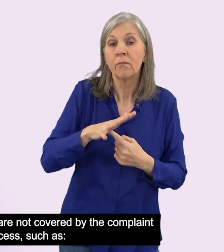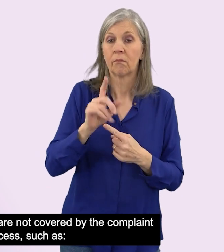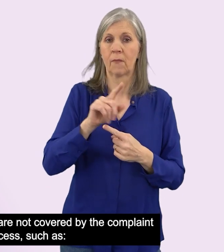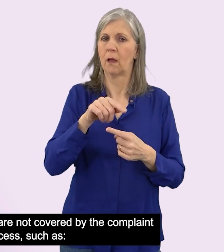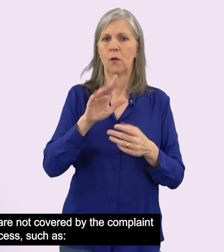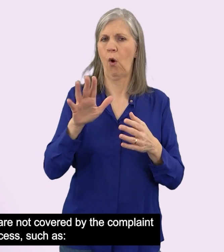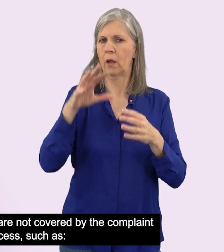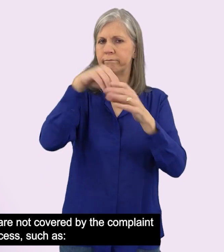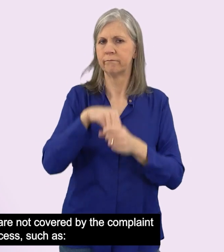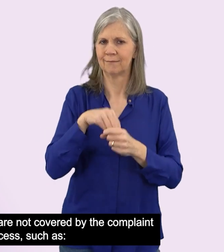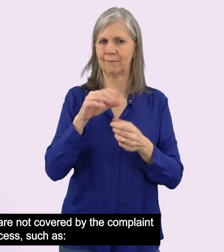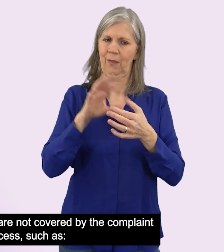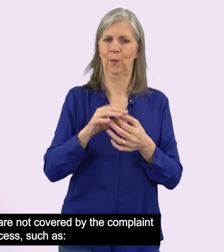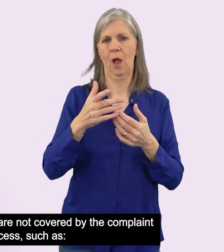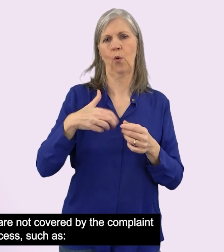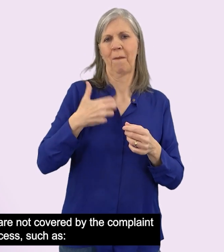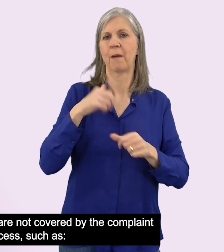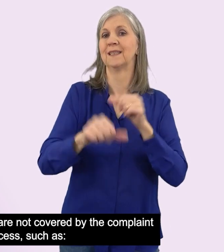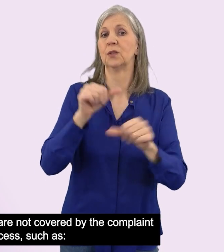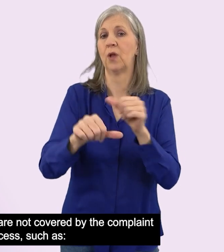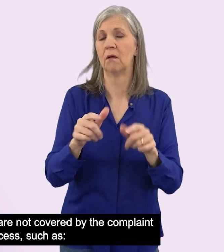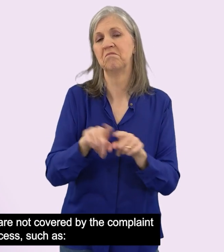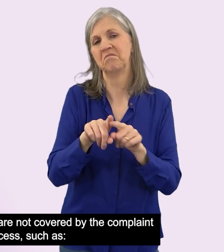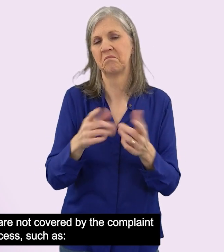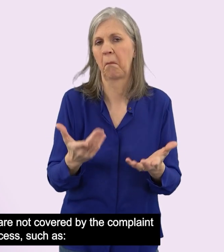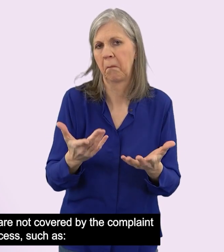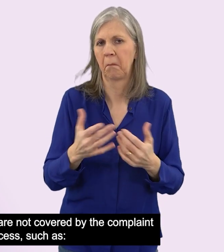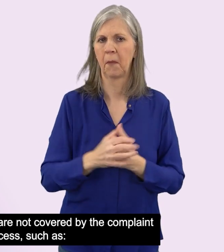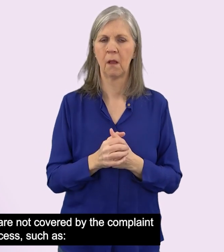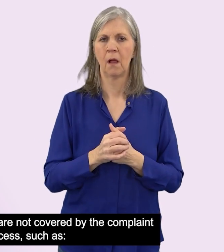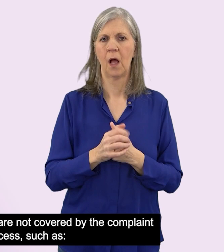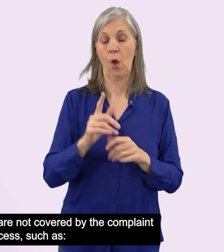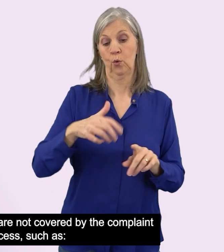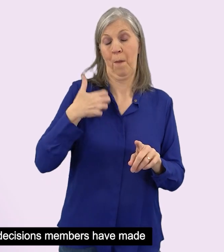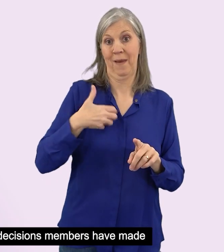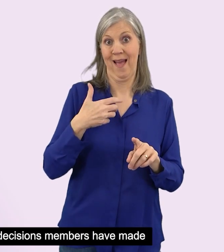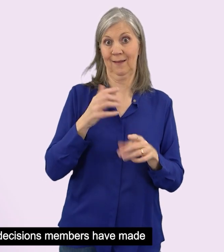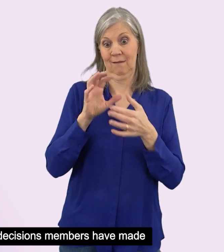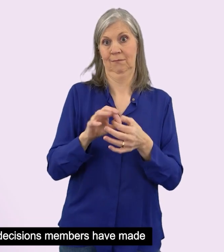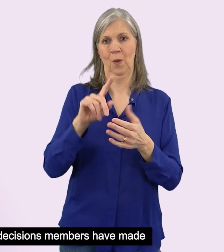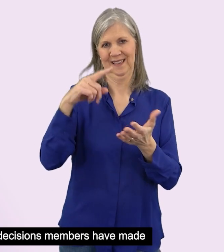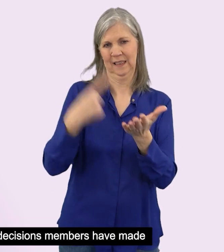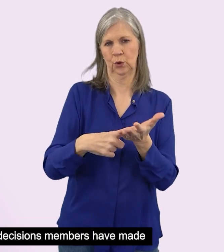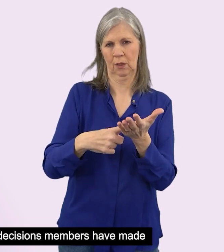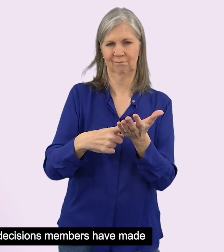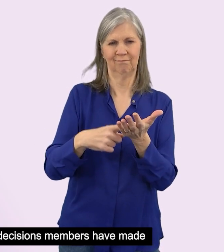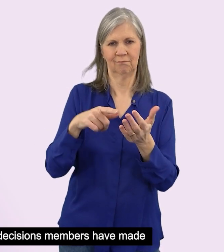11.2. Certain matters are not covered by the complaint process, such as complaints about decisions members have